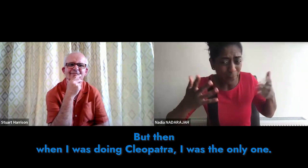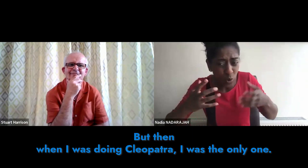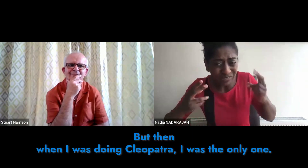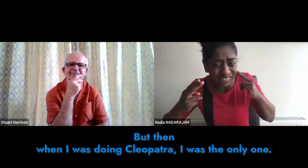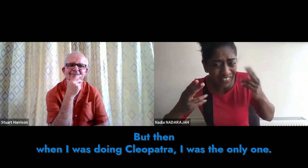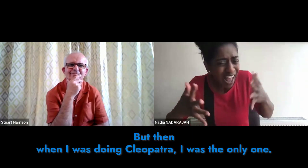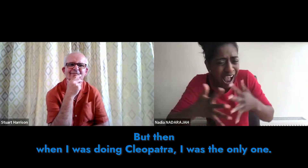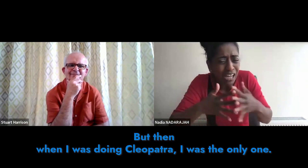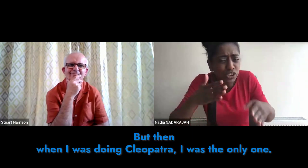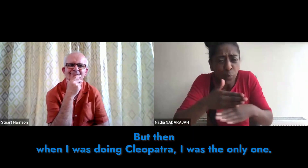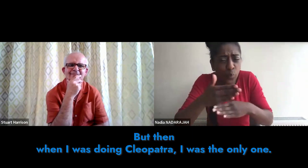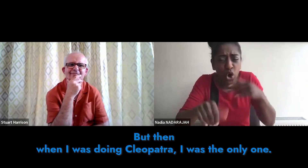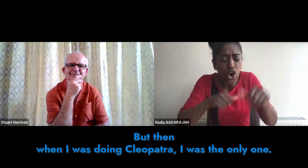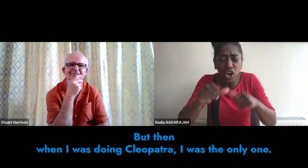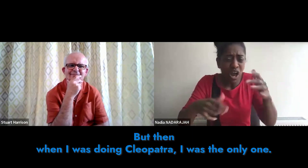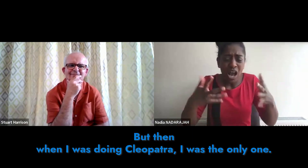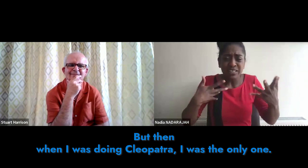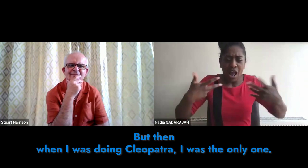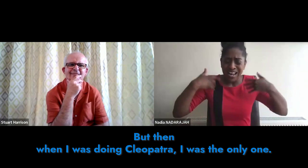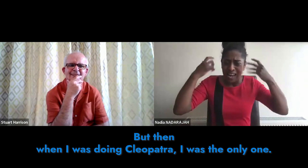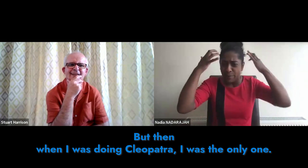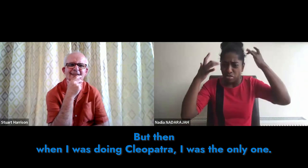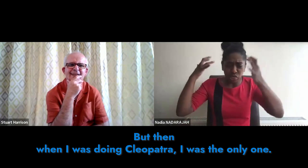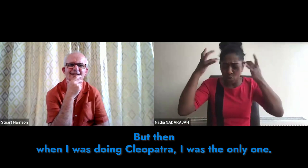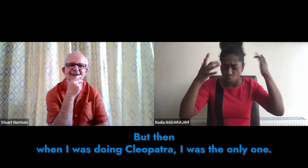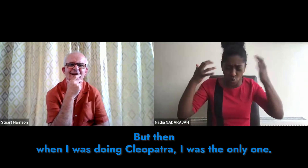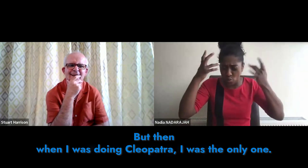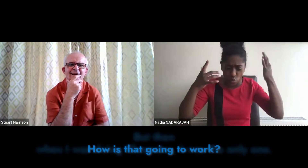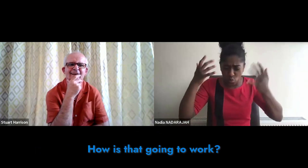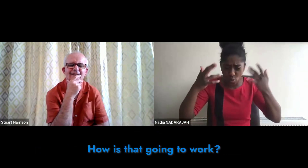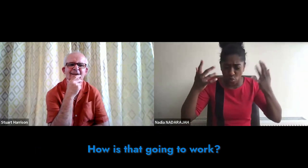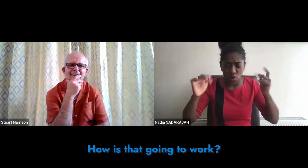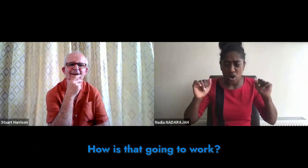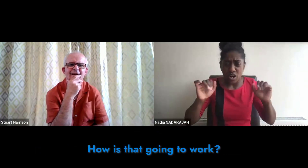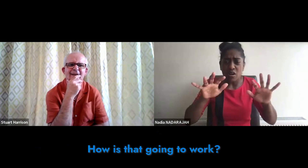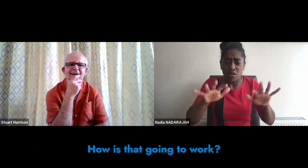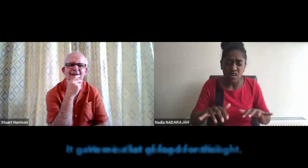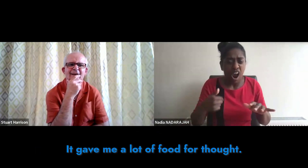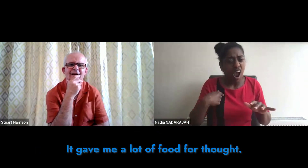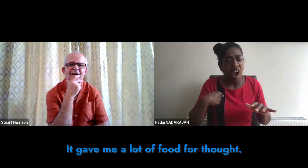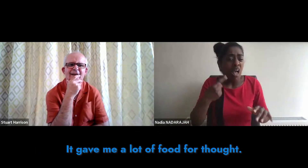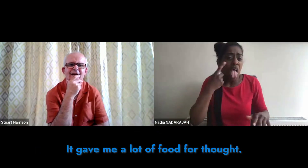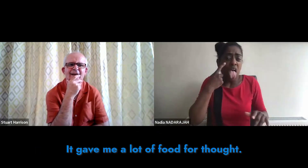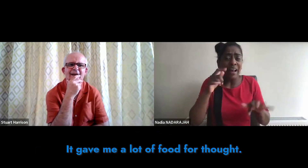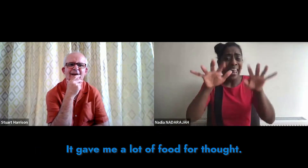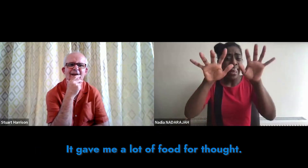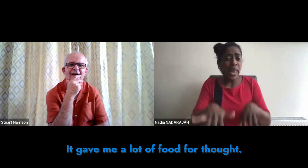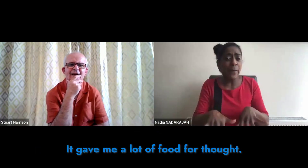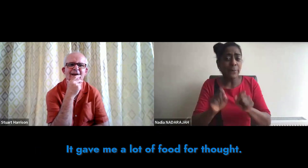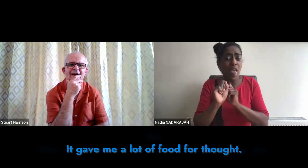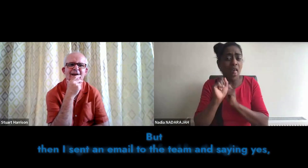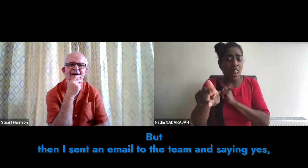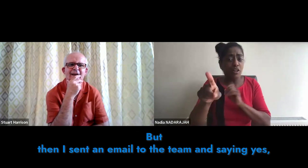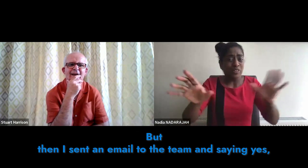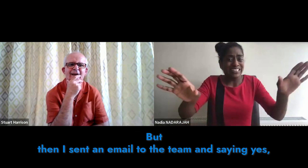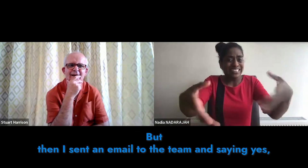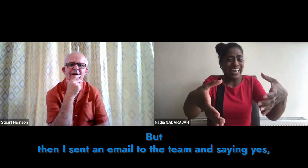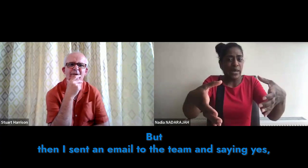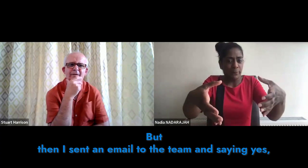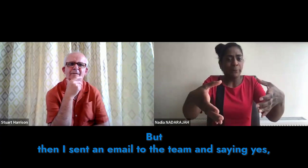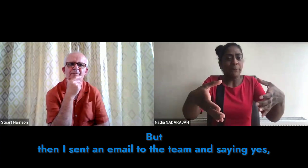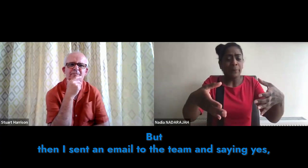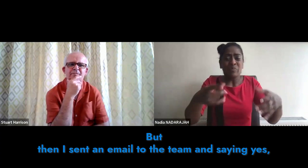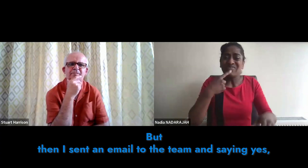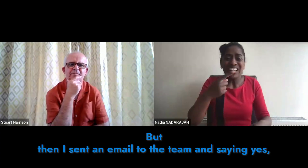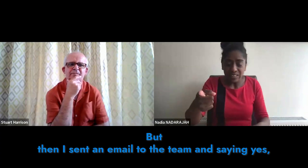other. But then when I was going, Cleopatra again, I'm the only one, how is that going to work? It gave me a lot of food for thought. But then what